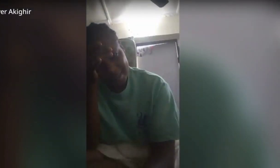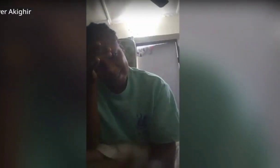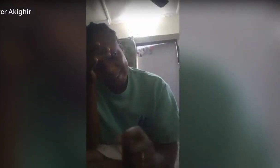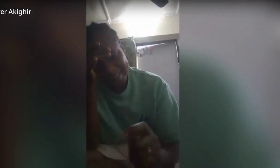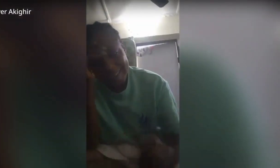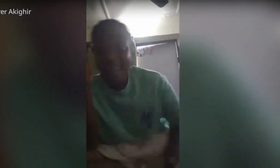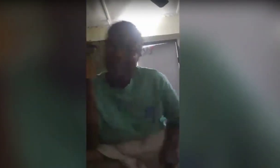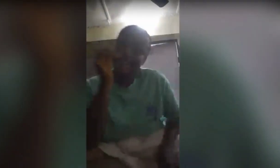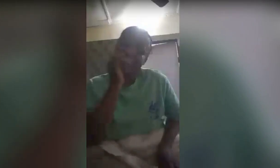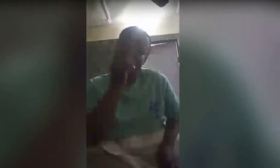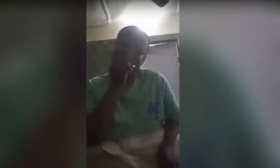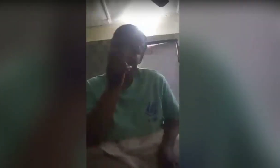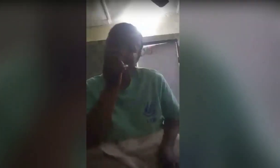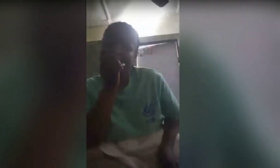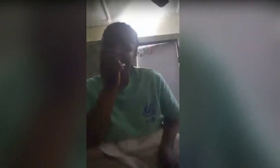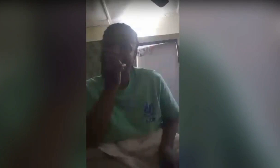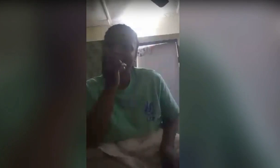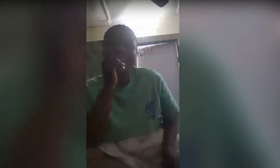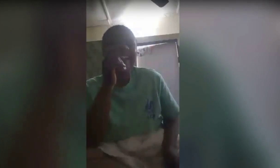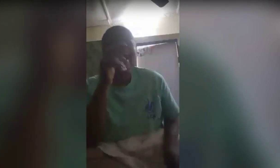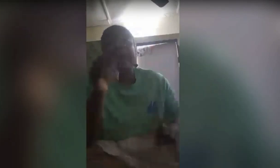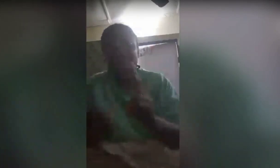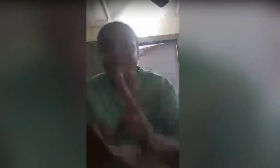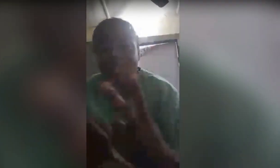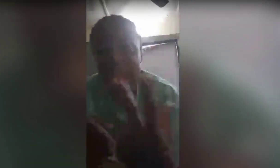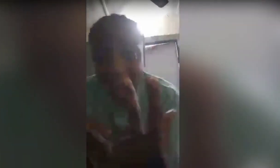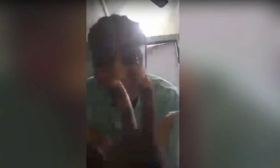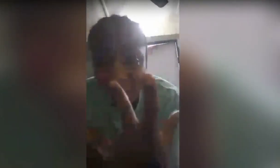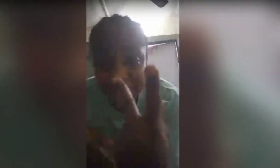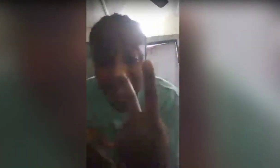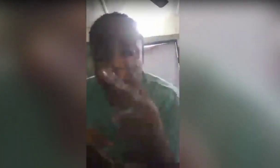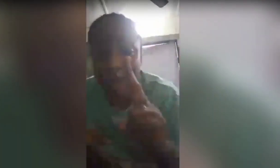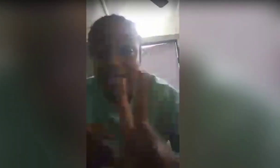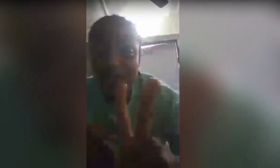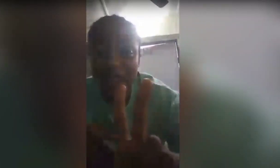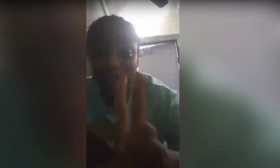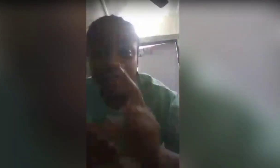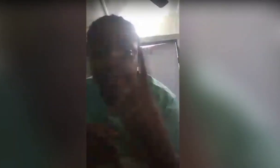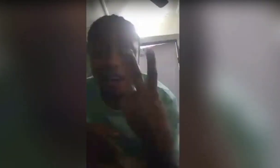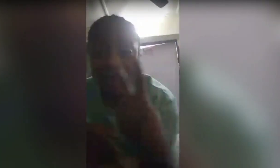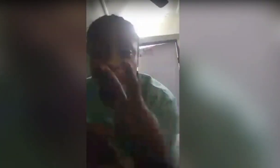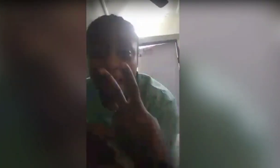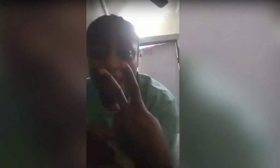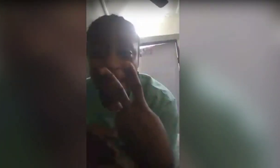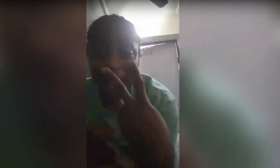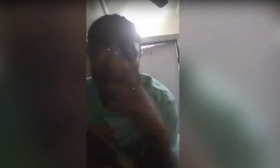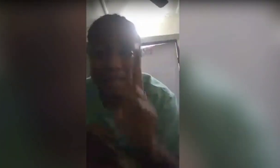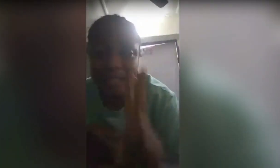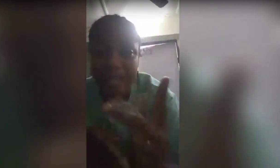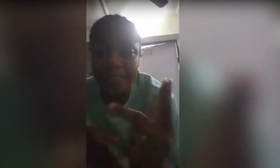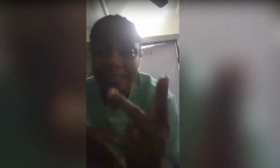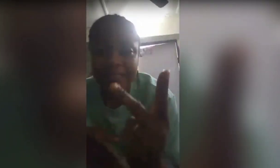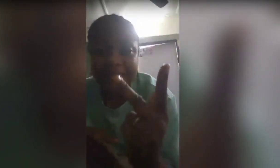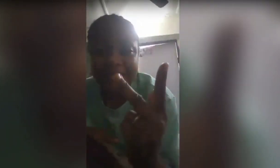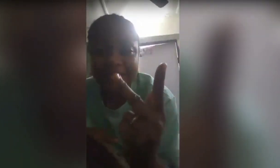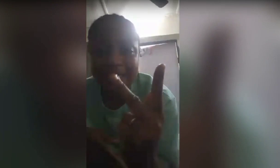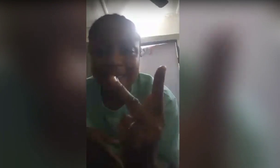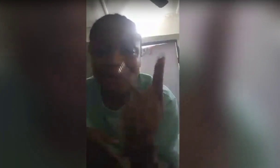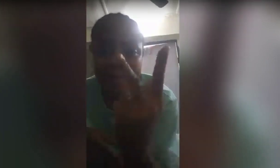Avi, I'm starting to suspect you. I'm just trying to cross my hands like this to make the V sound. Okay, so